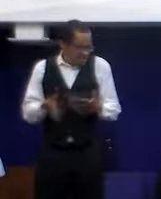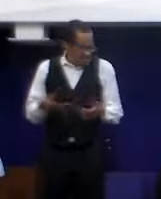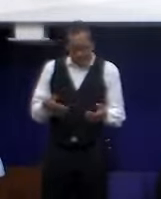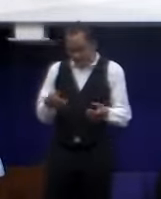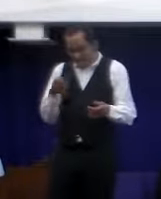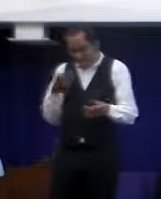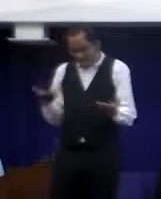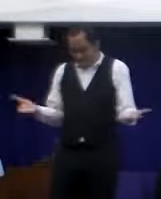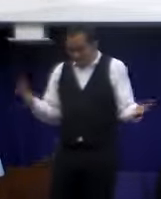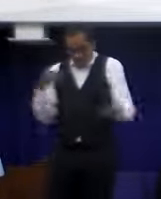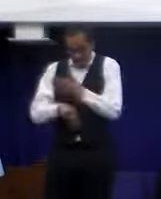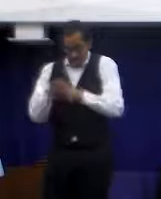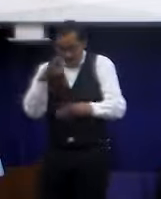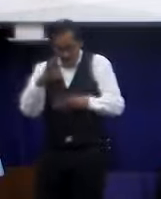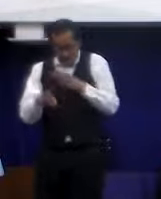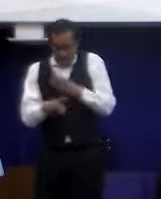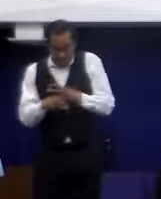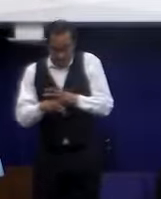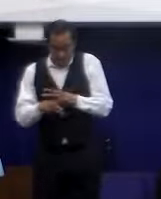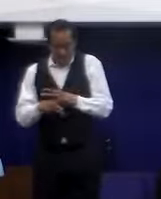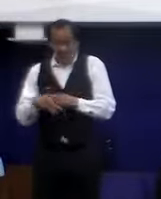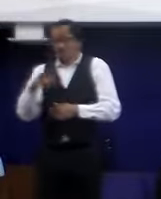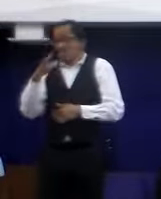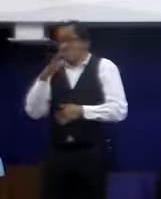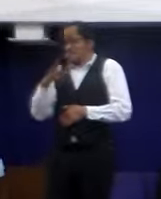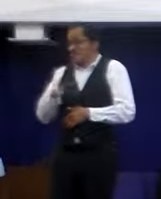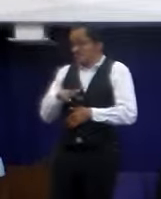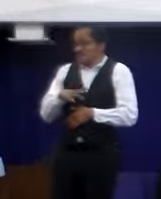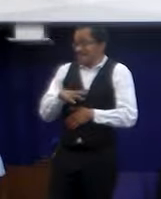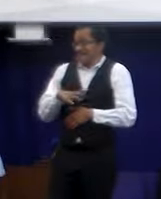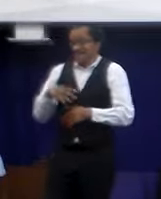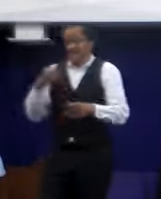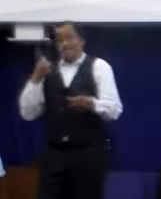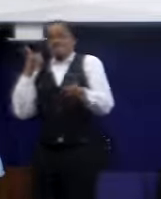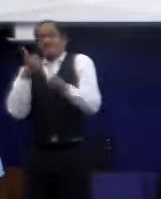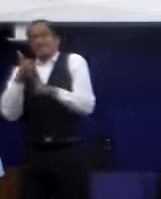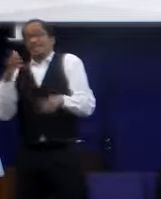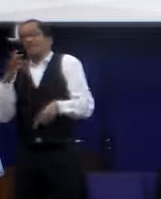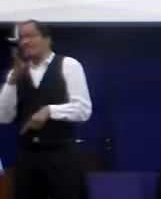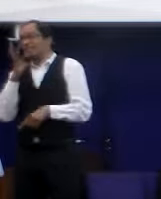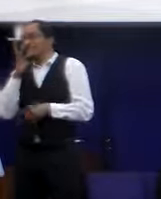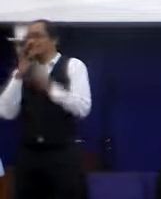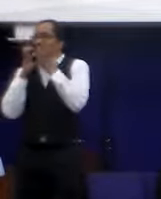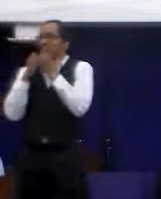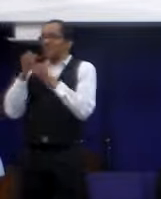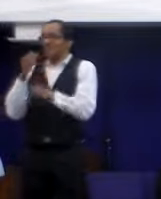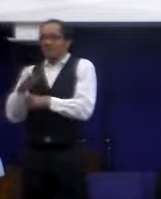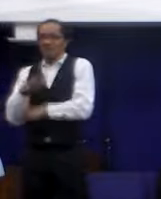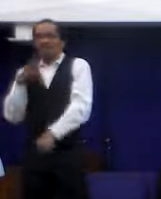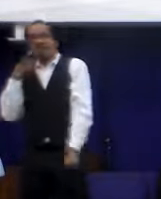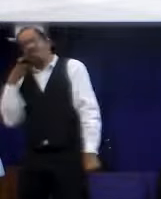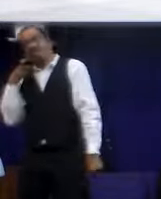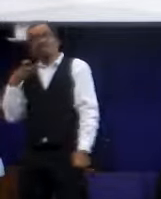world, whatever the enemy is going to attack you with. Yeah. If you're a woman now, you're attacking with pretty women. If you lose a drug, you got somebody coming to offer you some drugs.